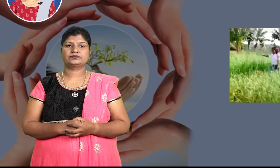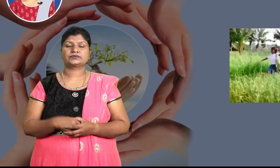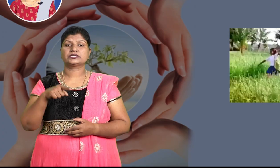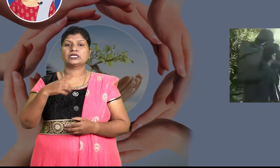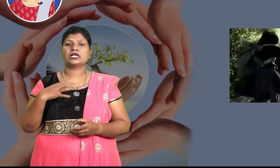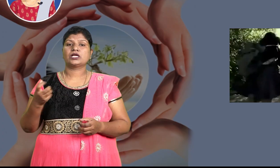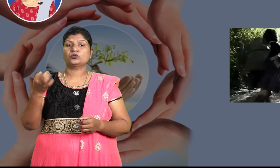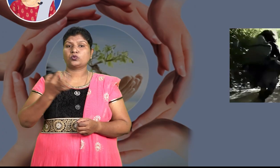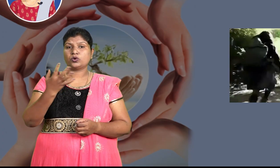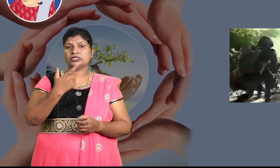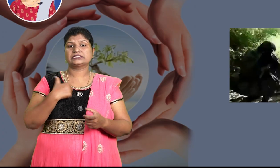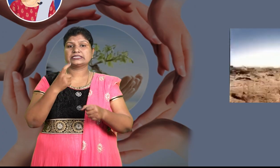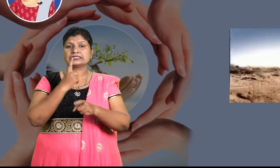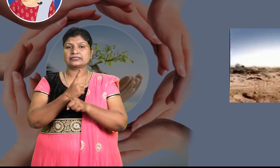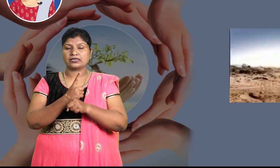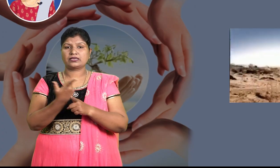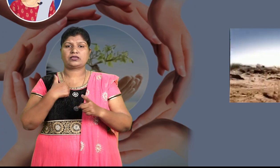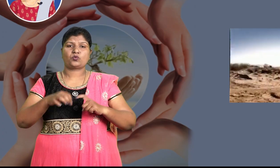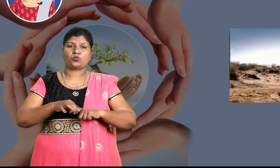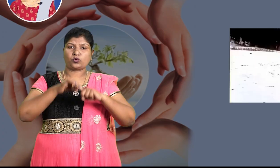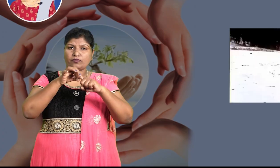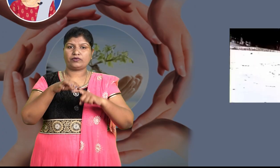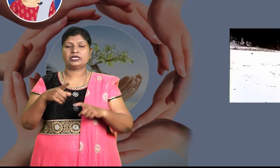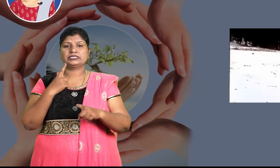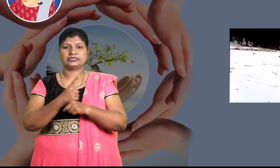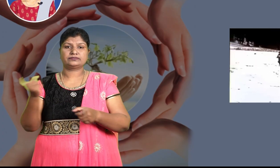appoint properly qualified teachers,